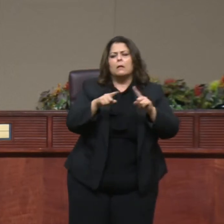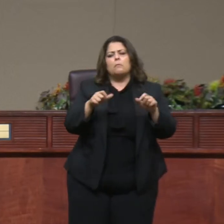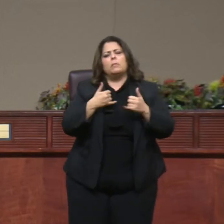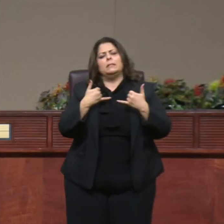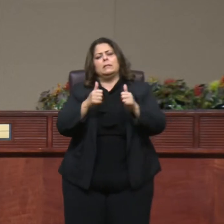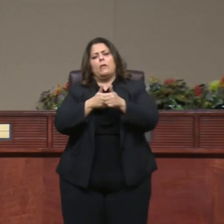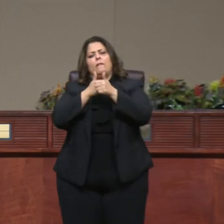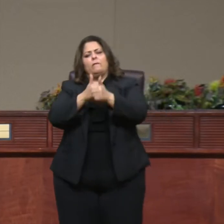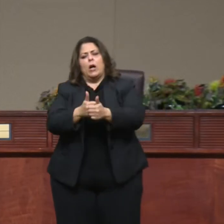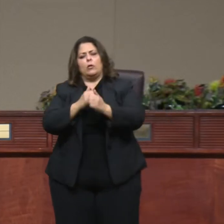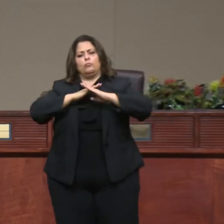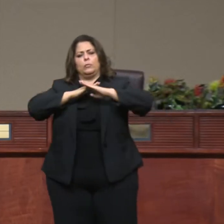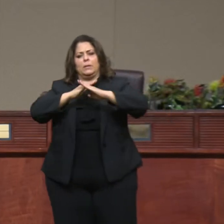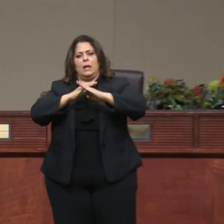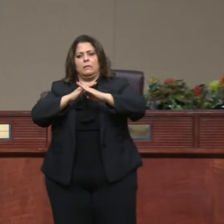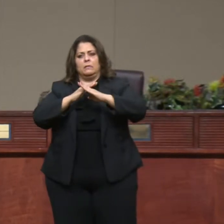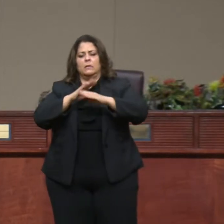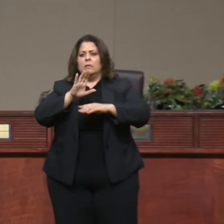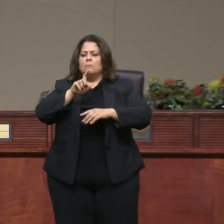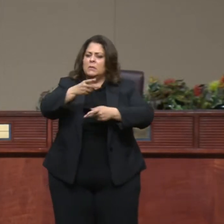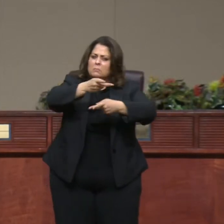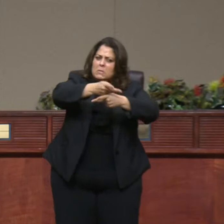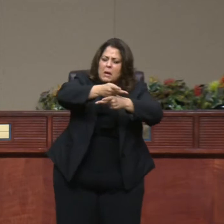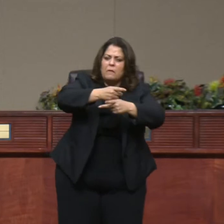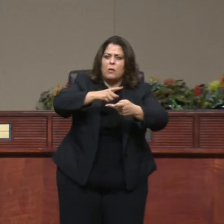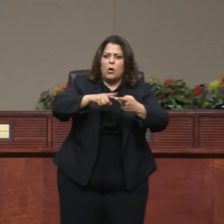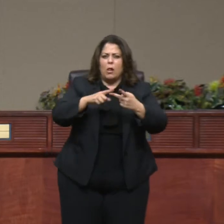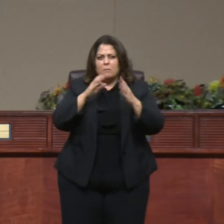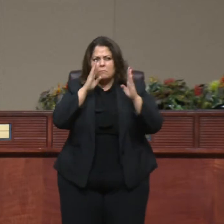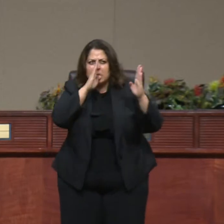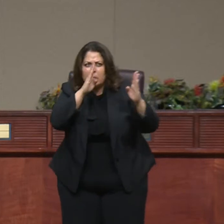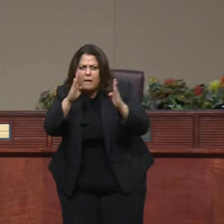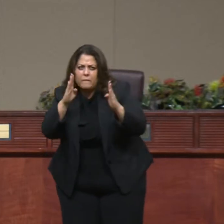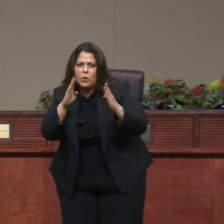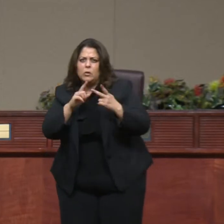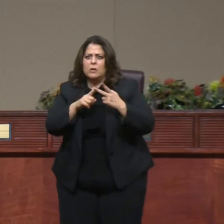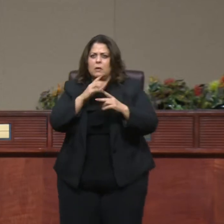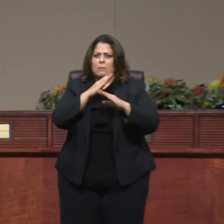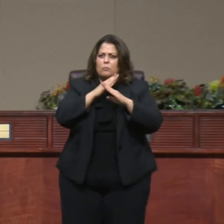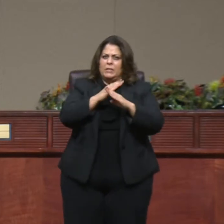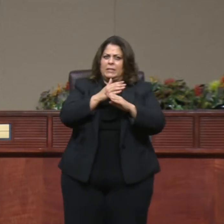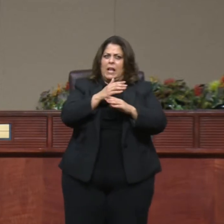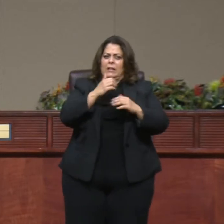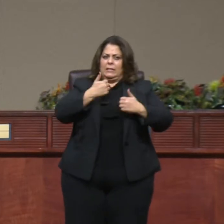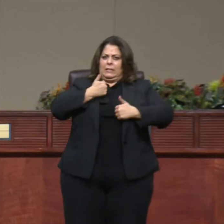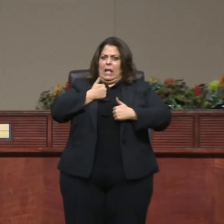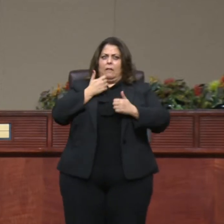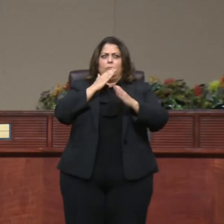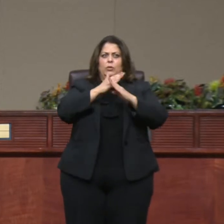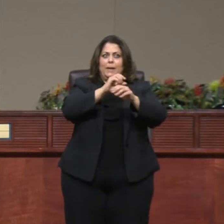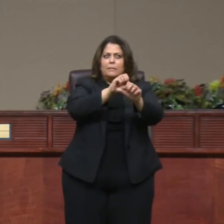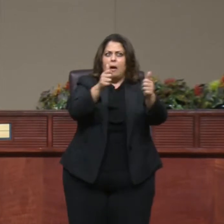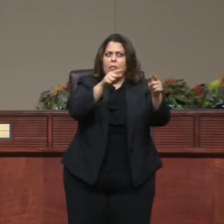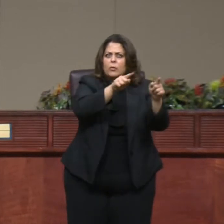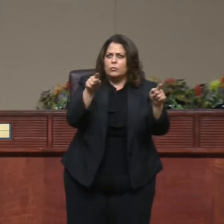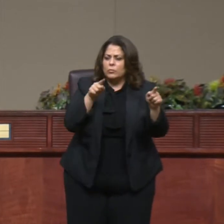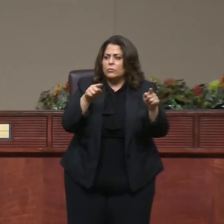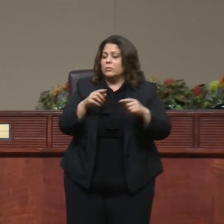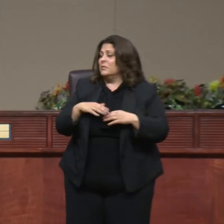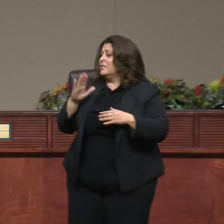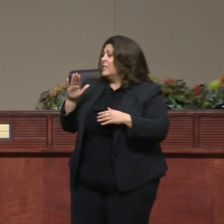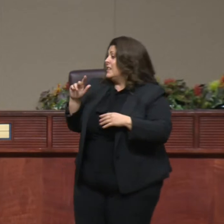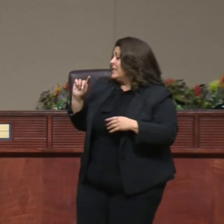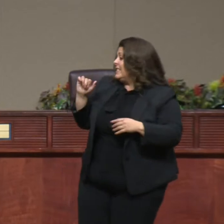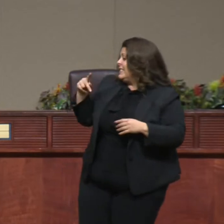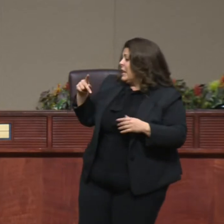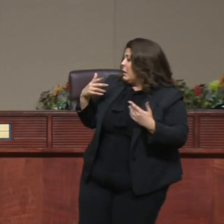have just to be careful, be mindful, and protect others and ourselves. What tips do you have for people to do that? Well,